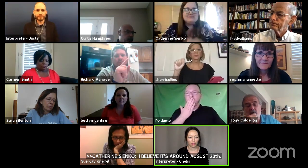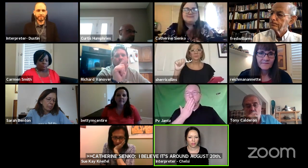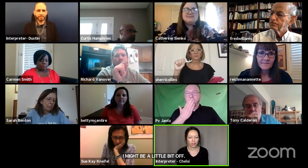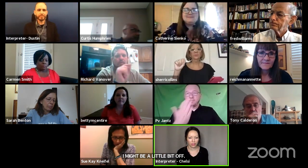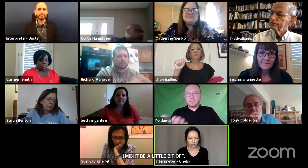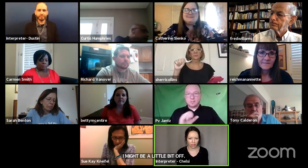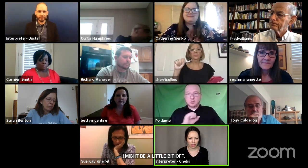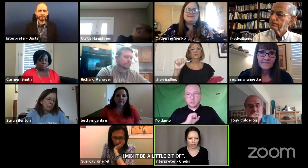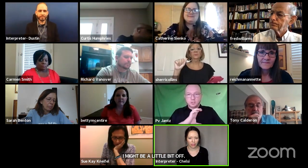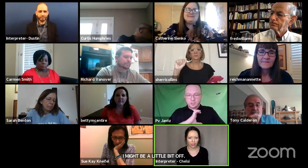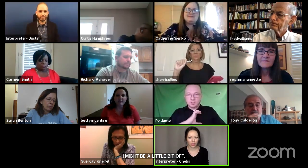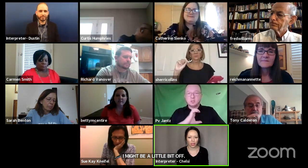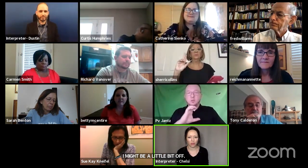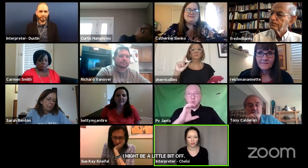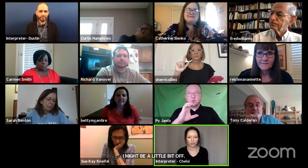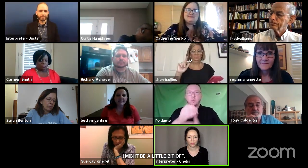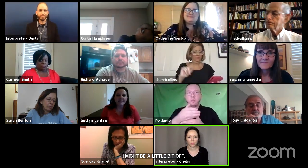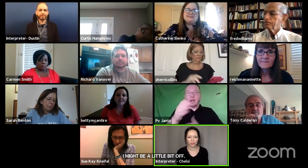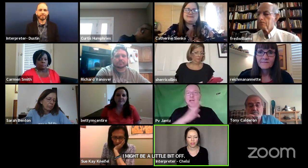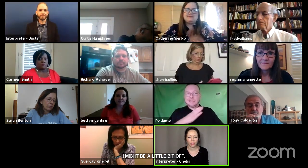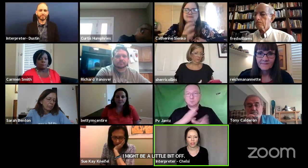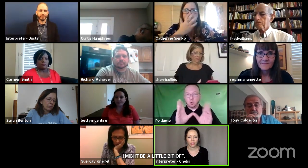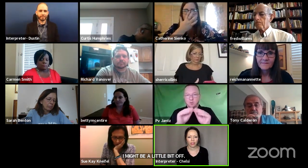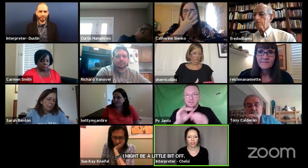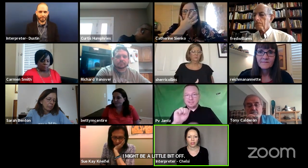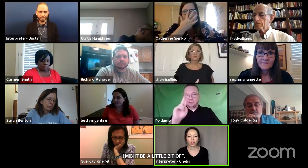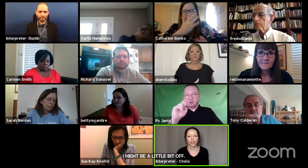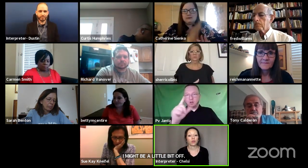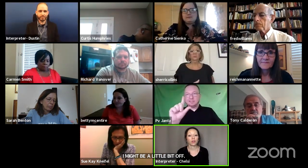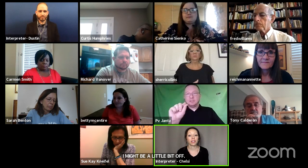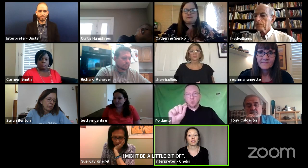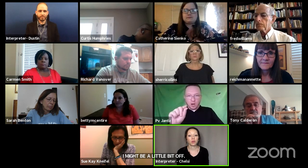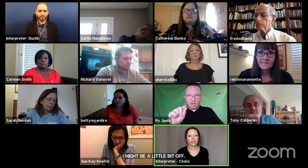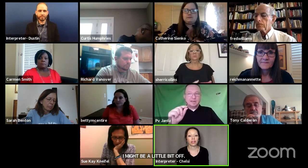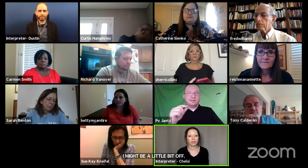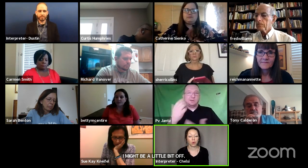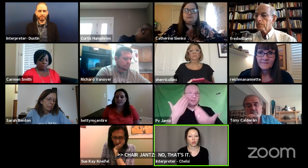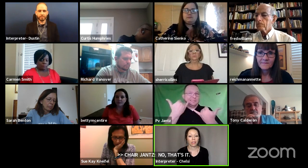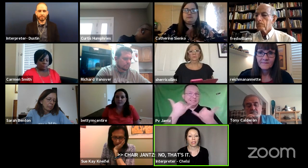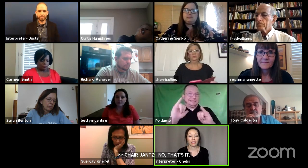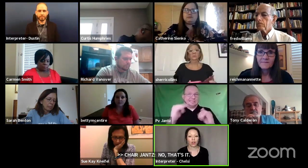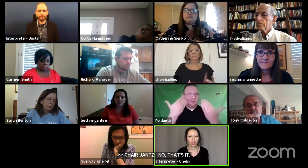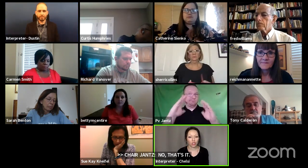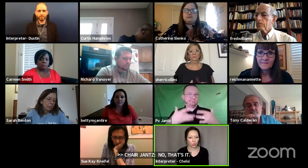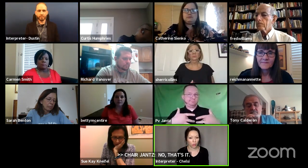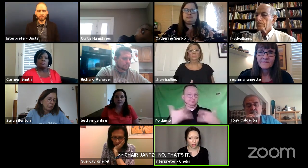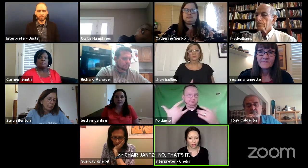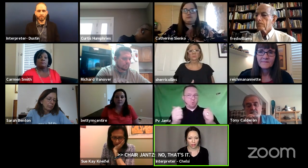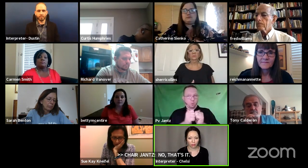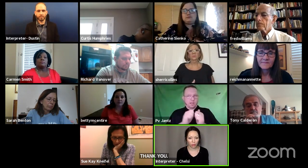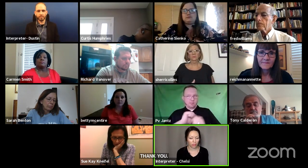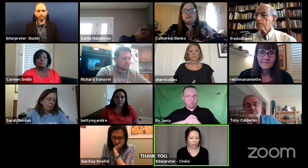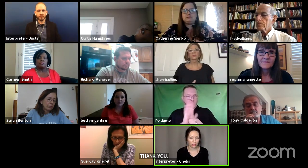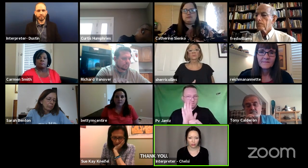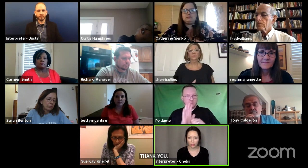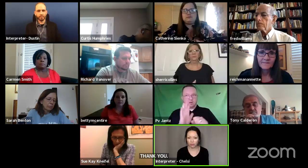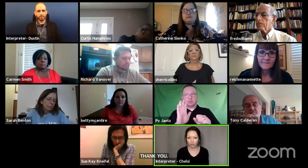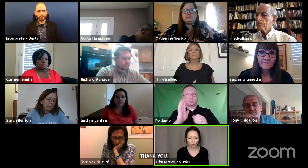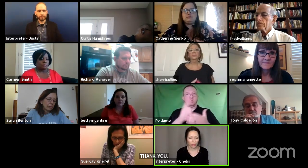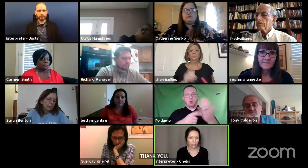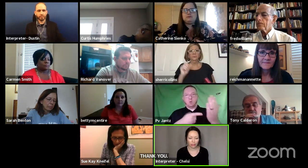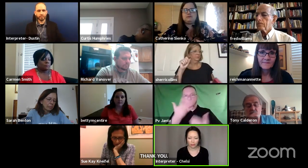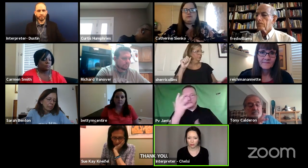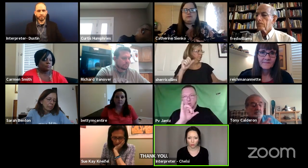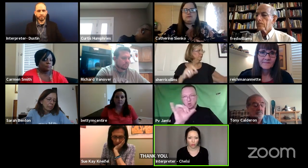Nope, that's it. Thank you. Okay, so our next board meeting is August 20th, and we still have